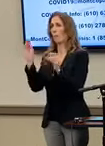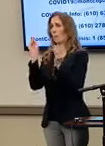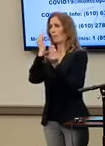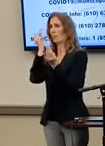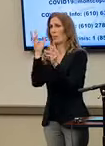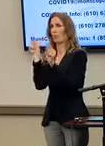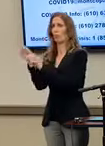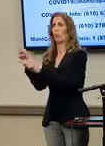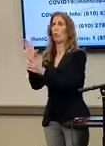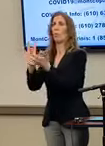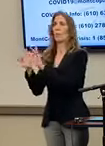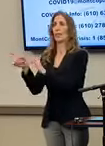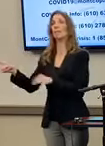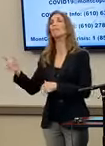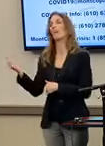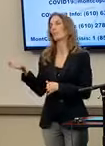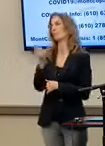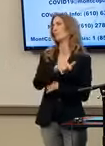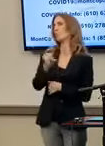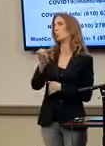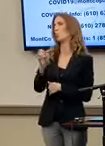And with that, turn it over to Commissioner Joe Gale.